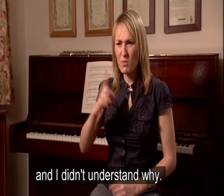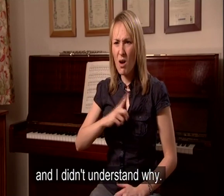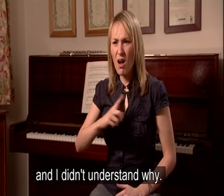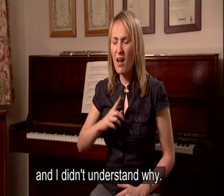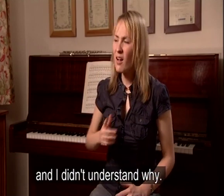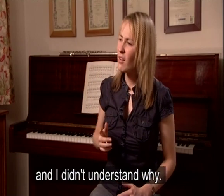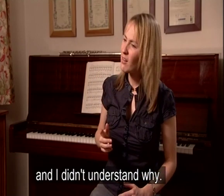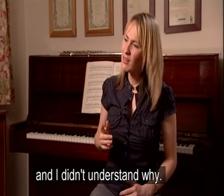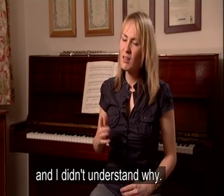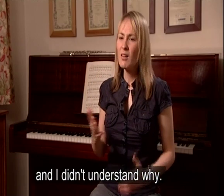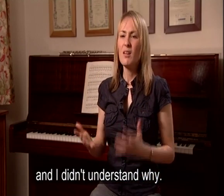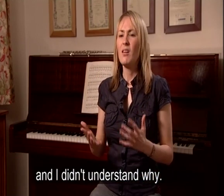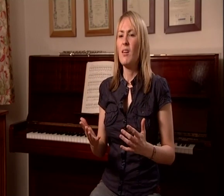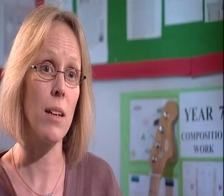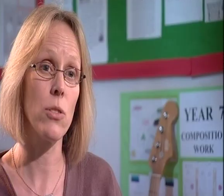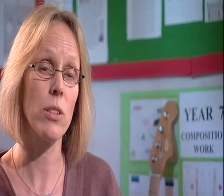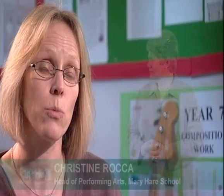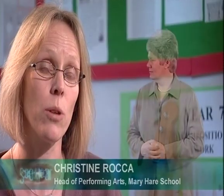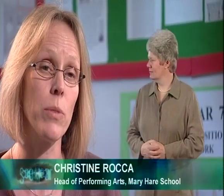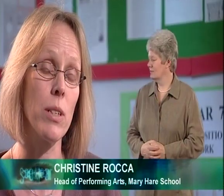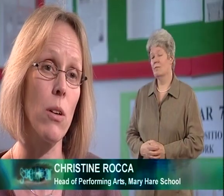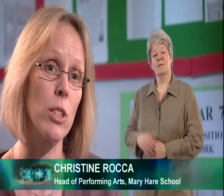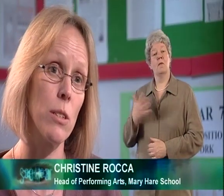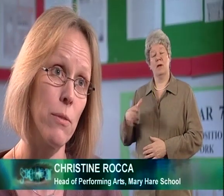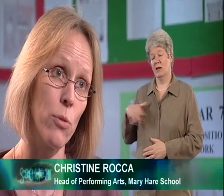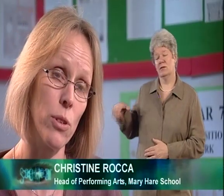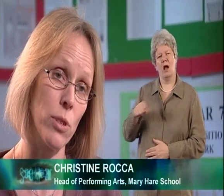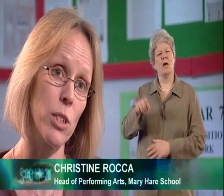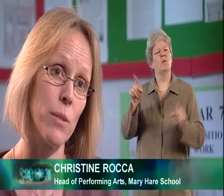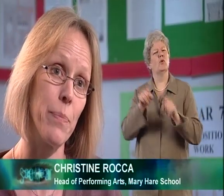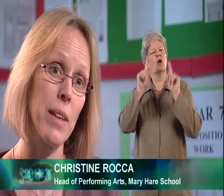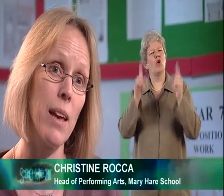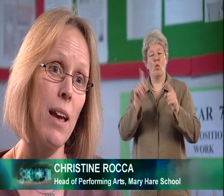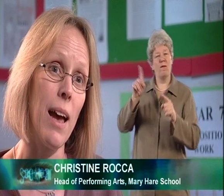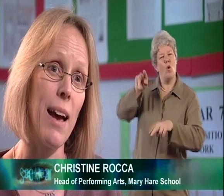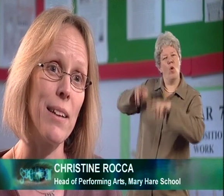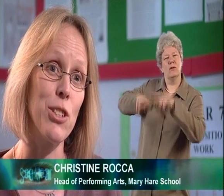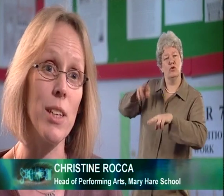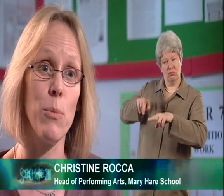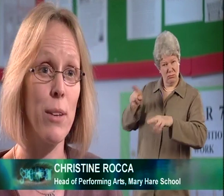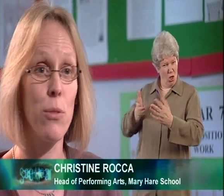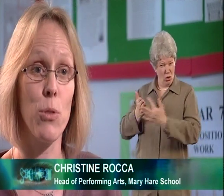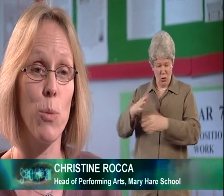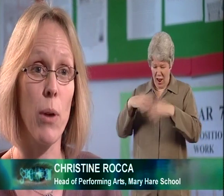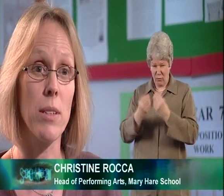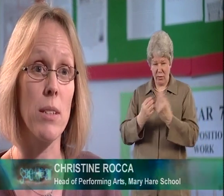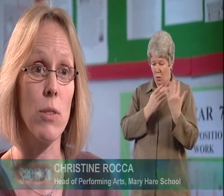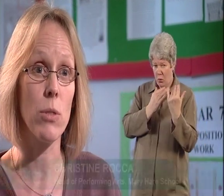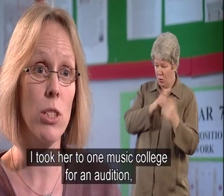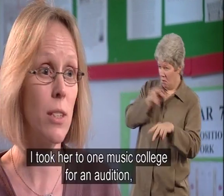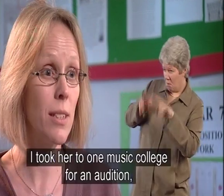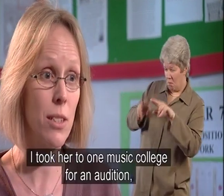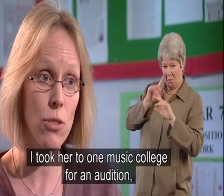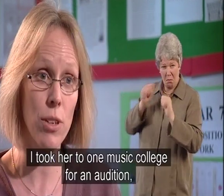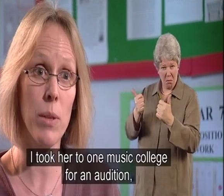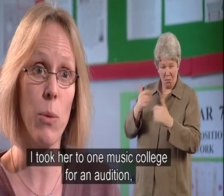I didn't understand why. I took her to one music college for an audition and she went through the normal process of the